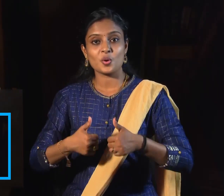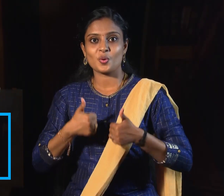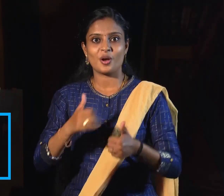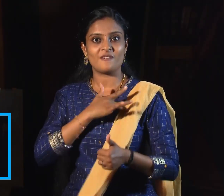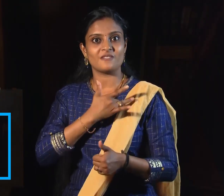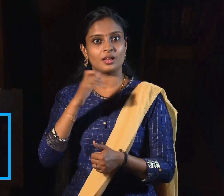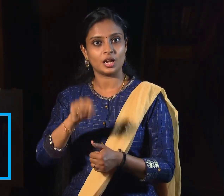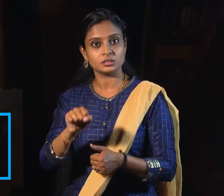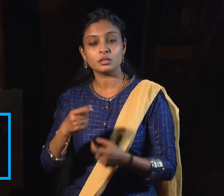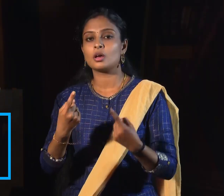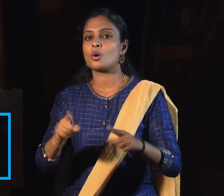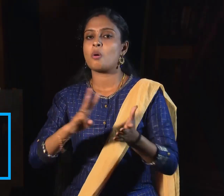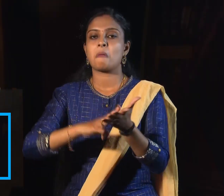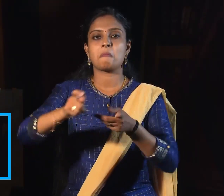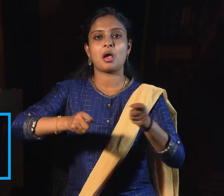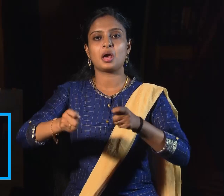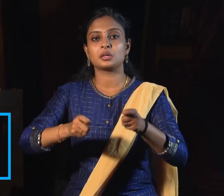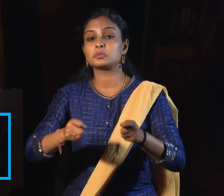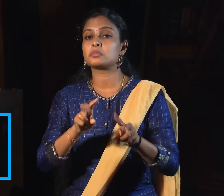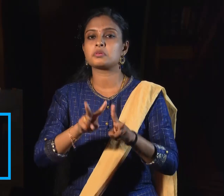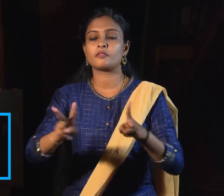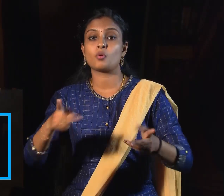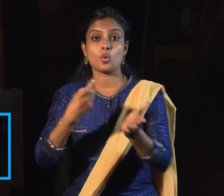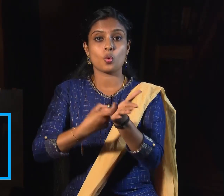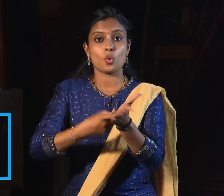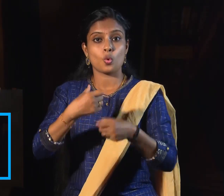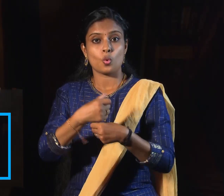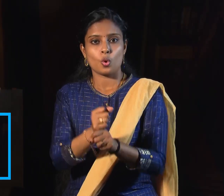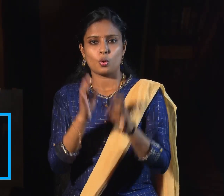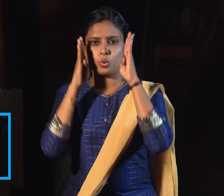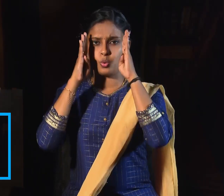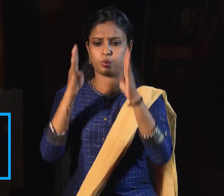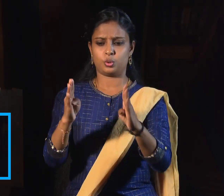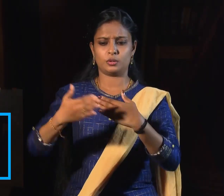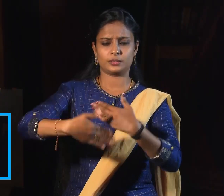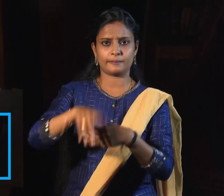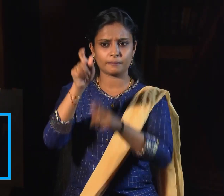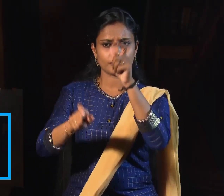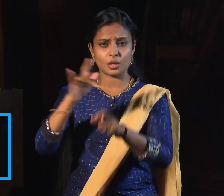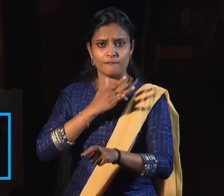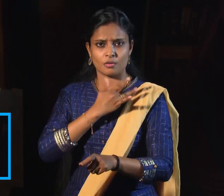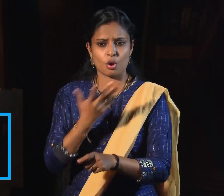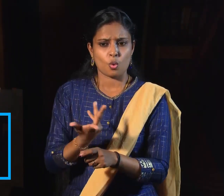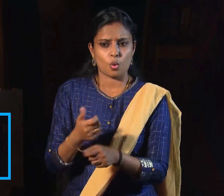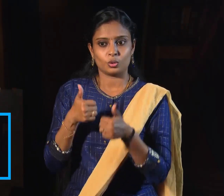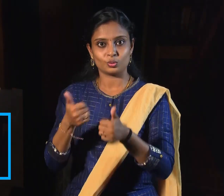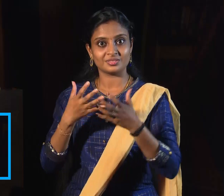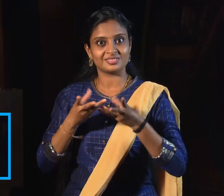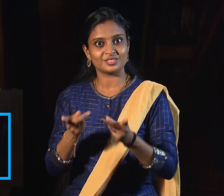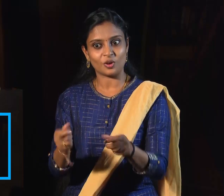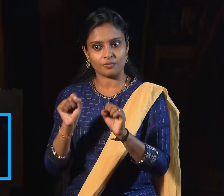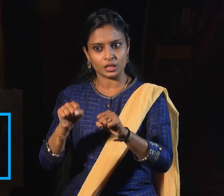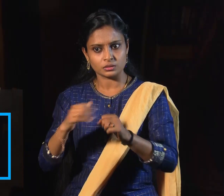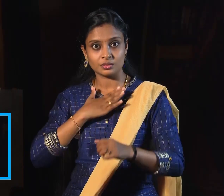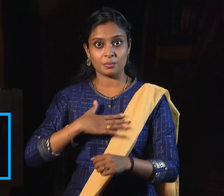retain customers, the management has to set up systems for monitoring the customers' attitudes, behavior, and satisfaction.